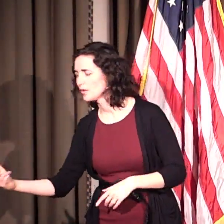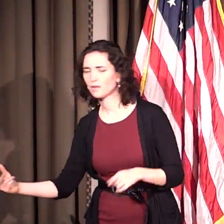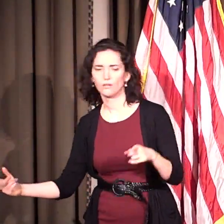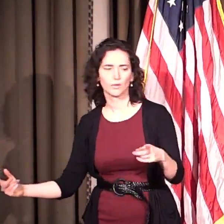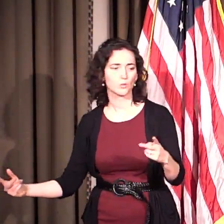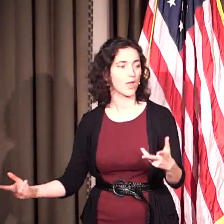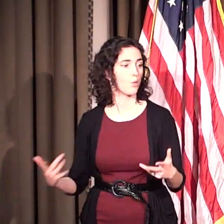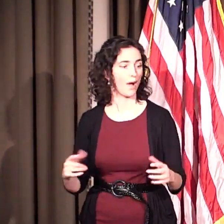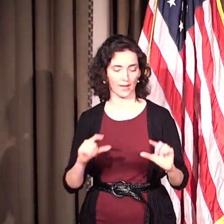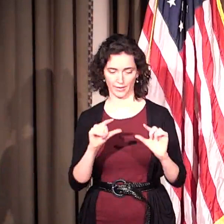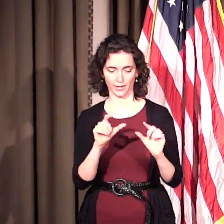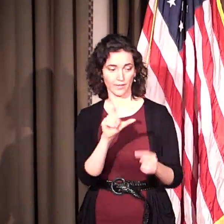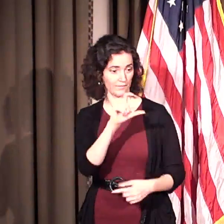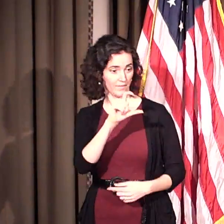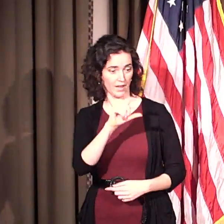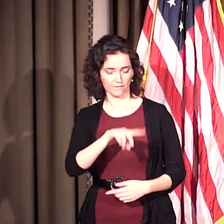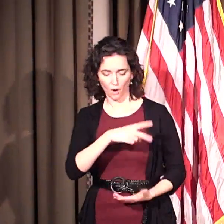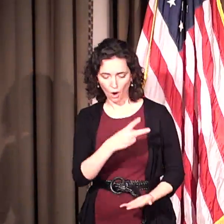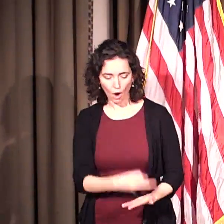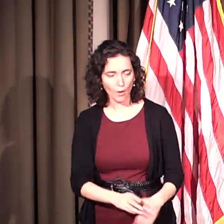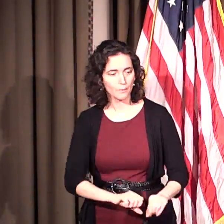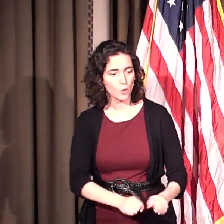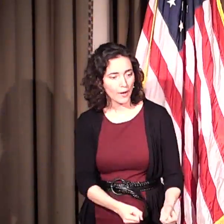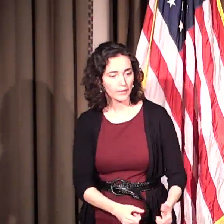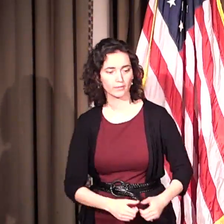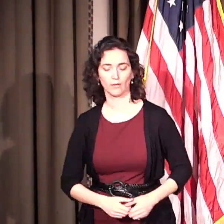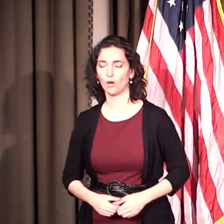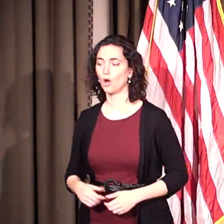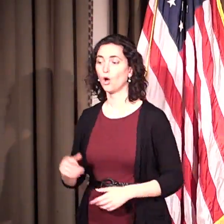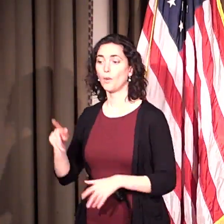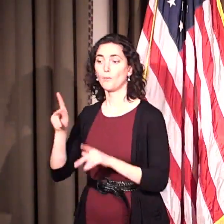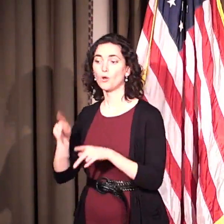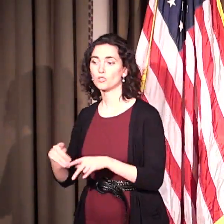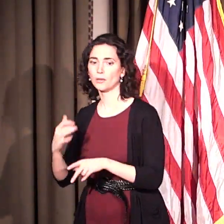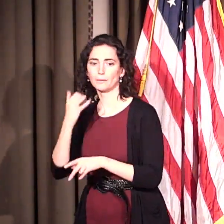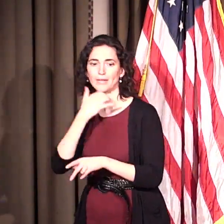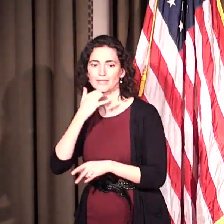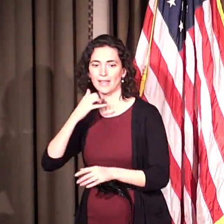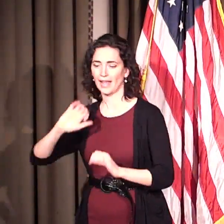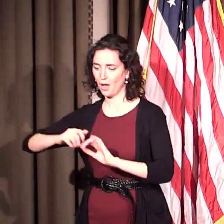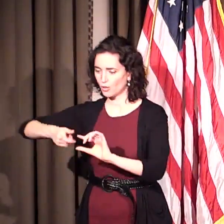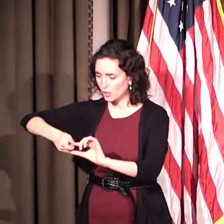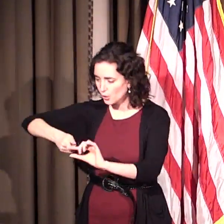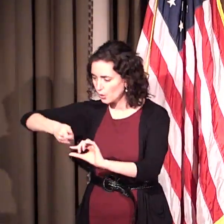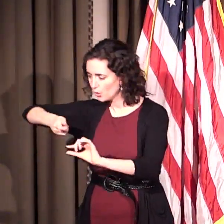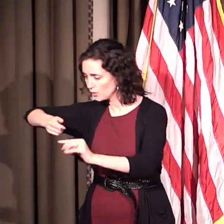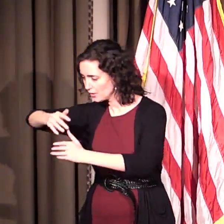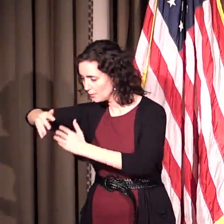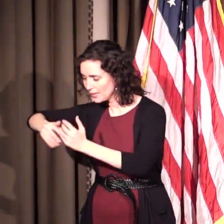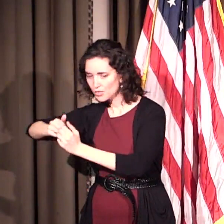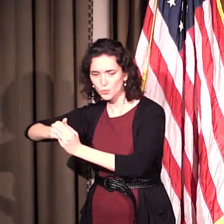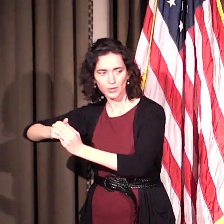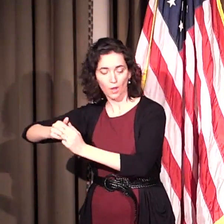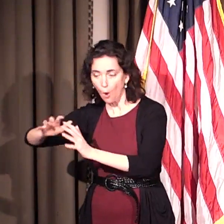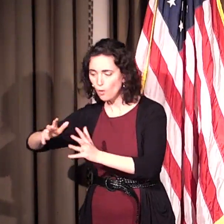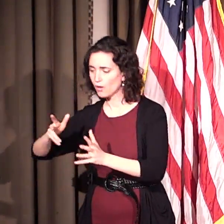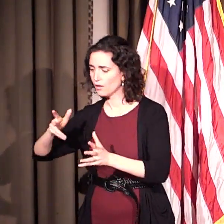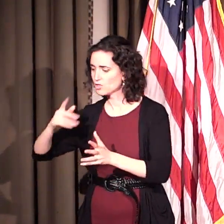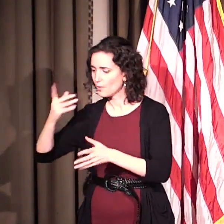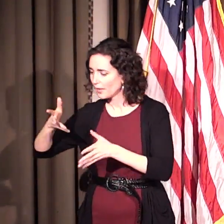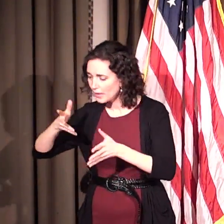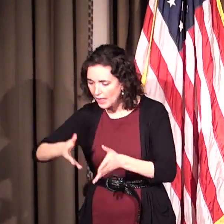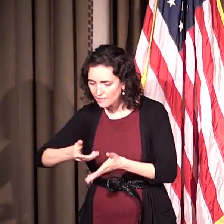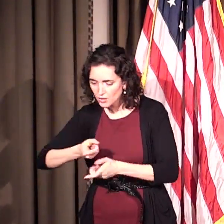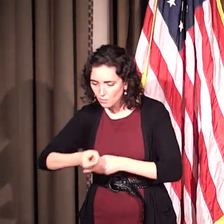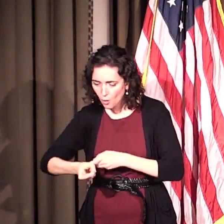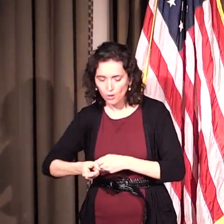a vial dropped and cracked, or someone made an honest mistake when they were diluting it. They had a couple left over that got